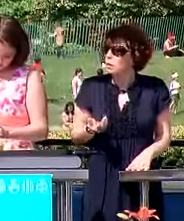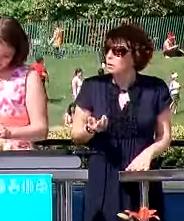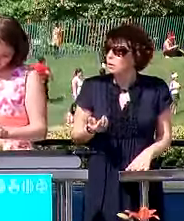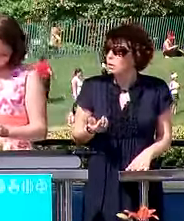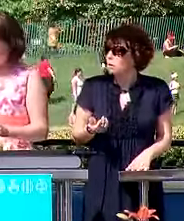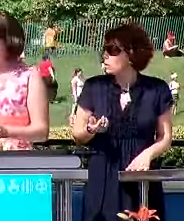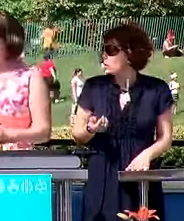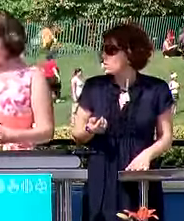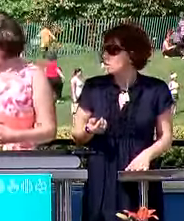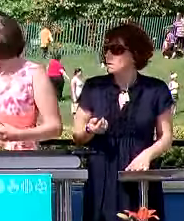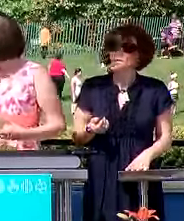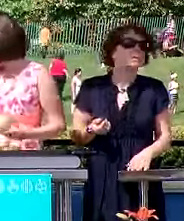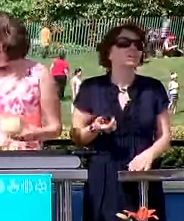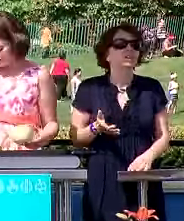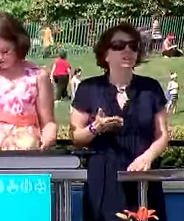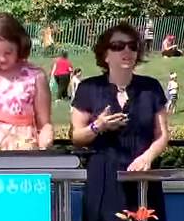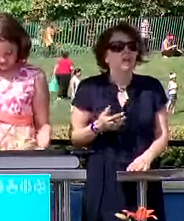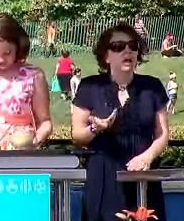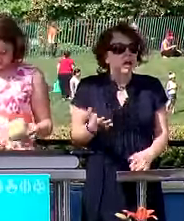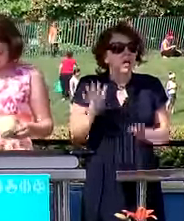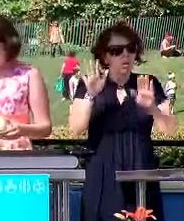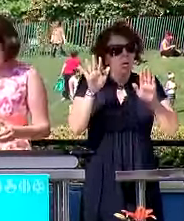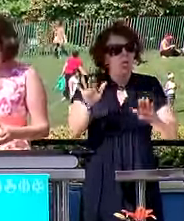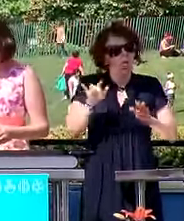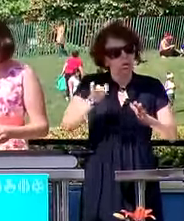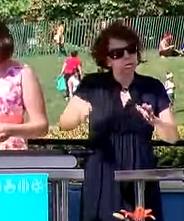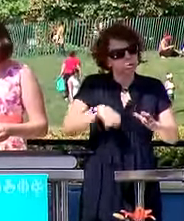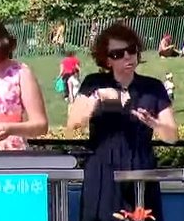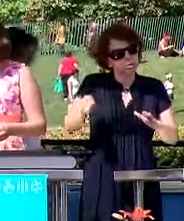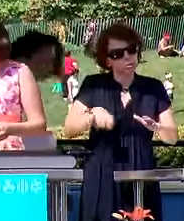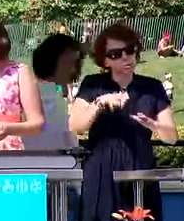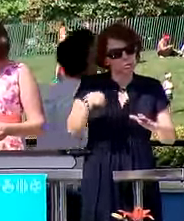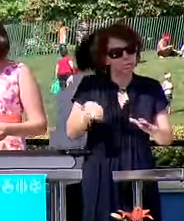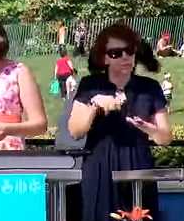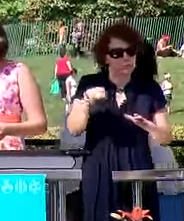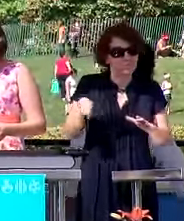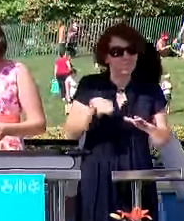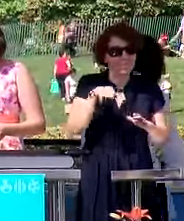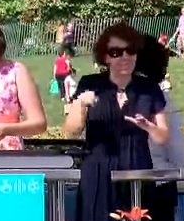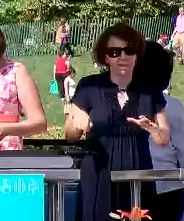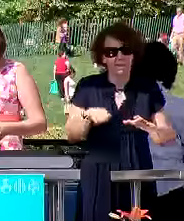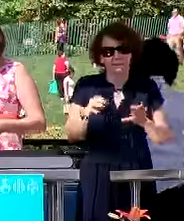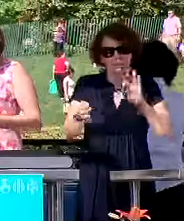All right. Awesome. Stir that up. Perfect.